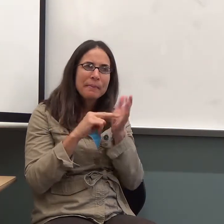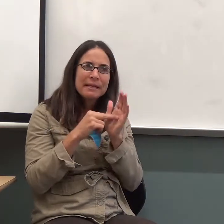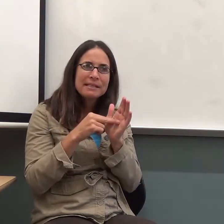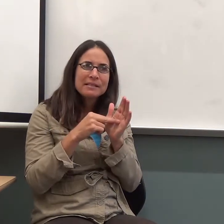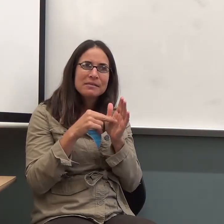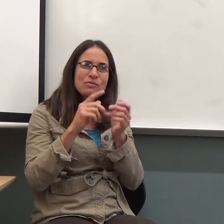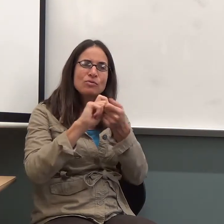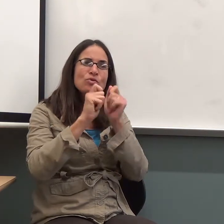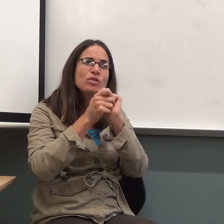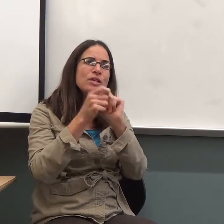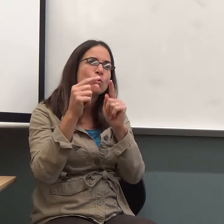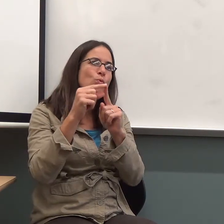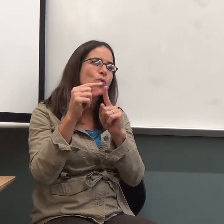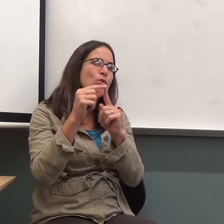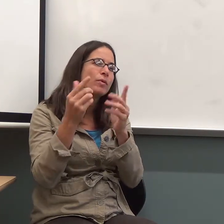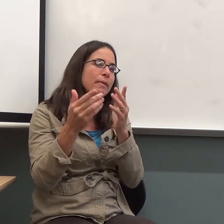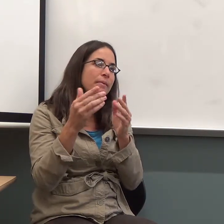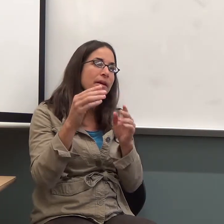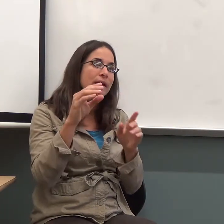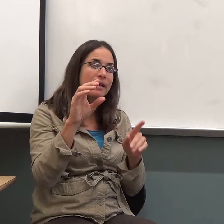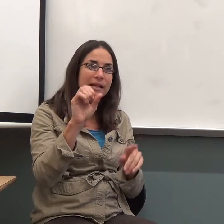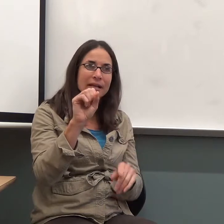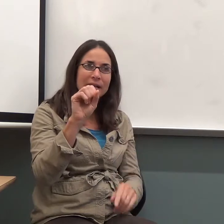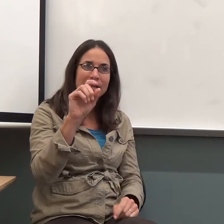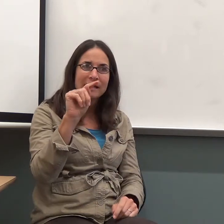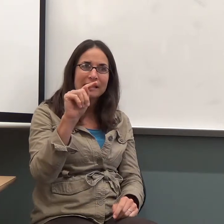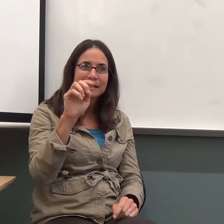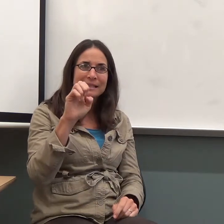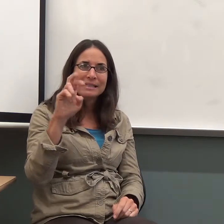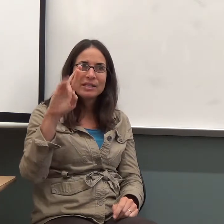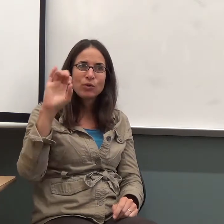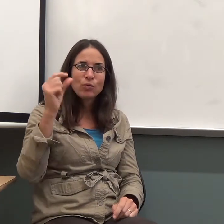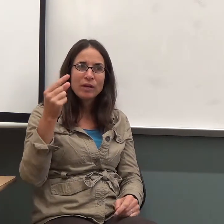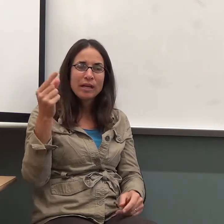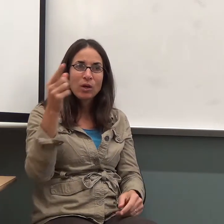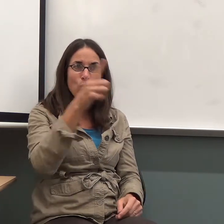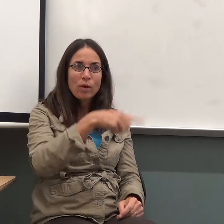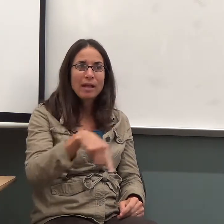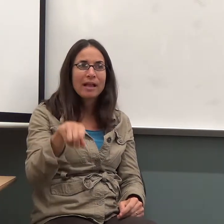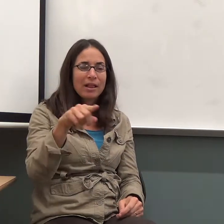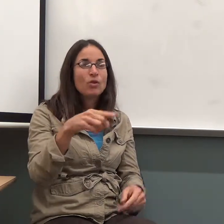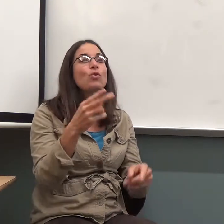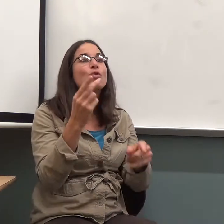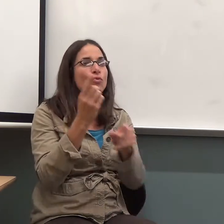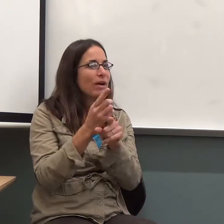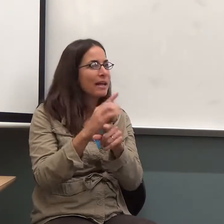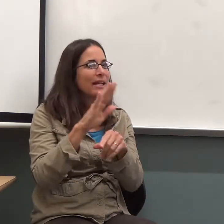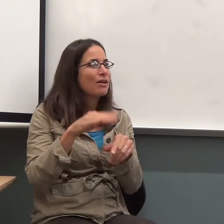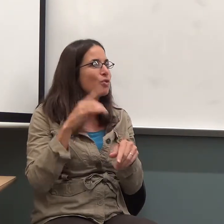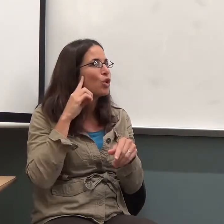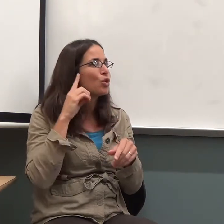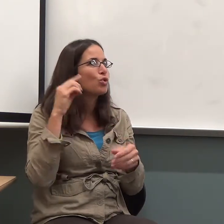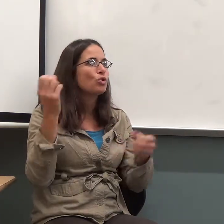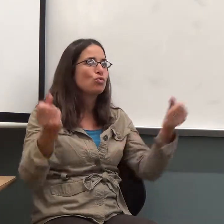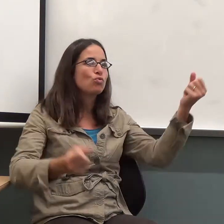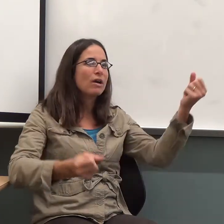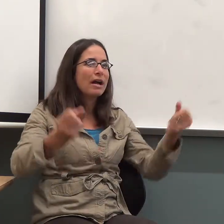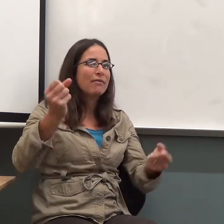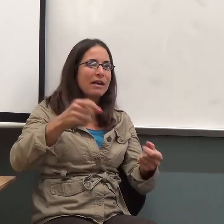word choice I might use? Steering. We don't call it a driving wheel. I've never heard anybody call it a driving wheel. I have